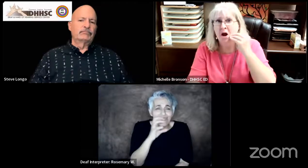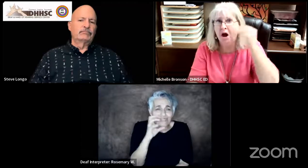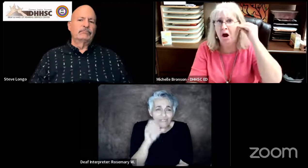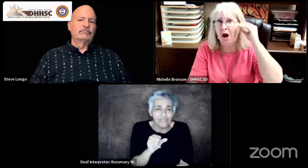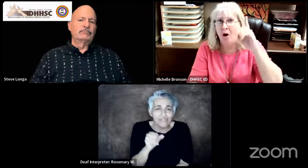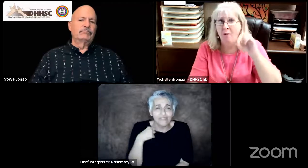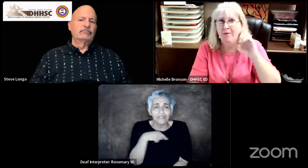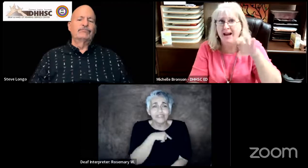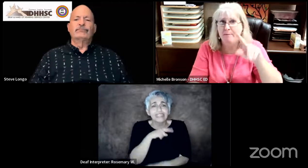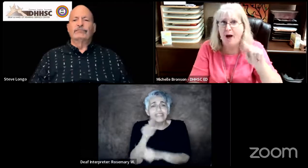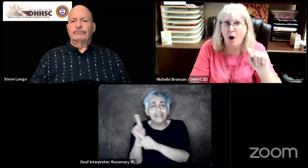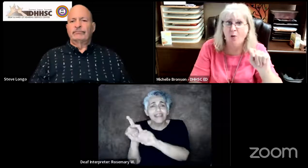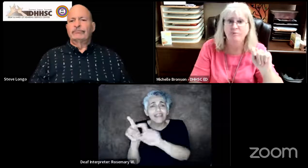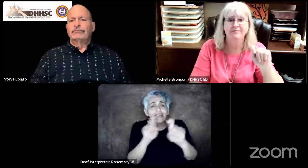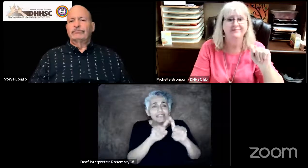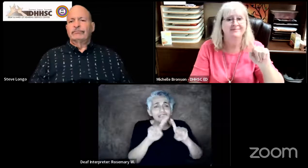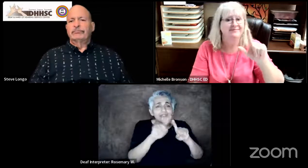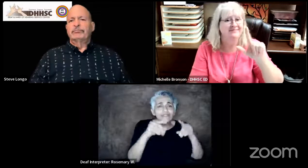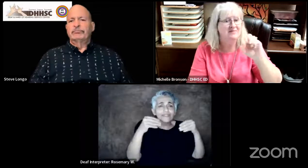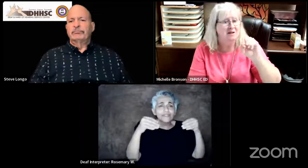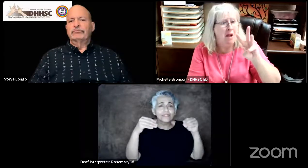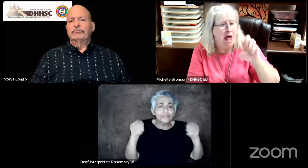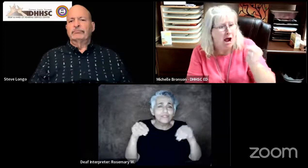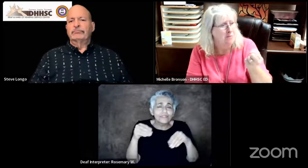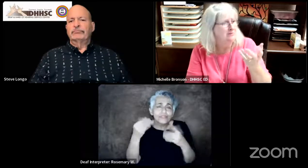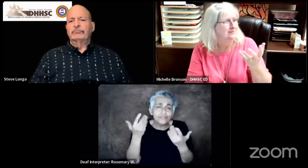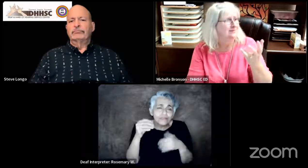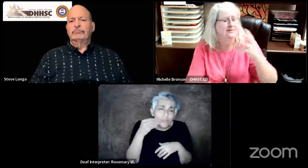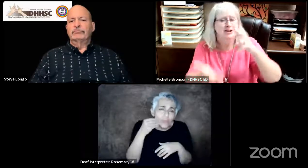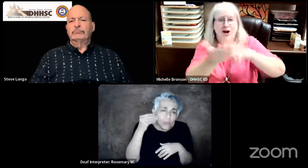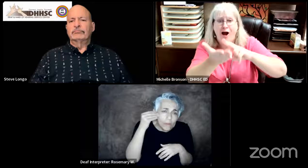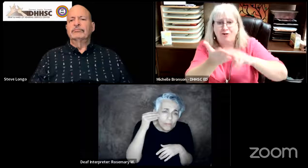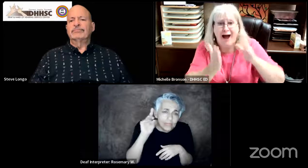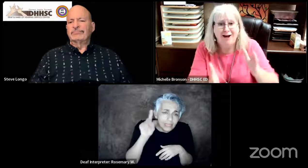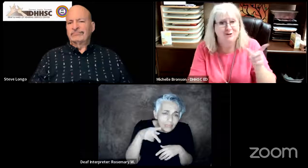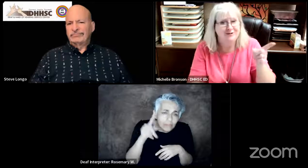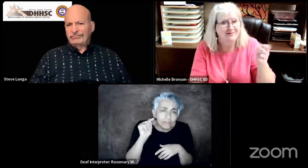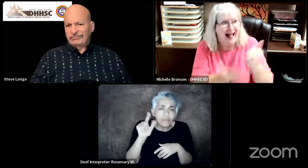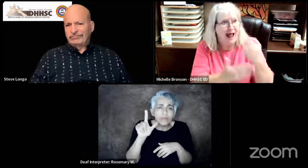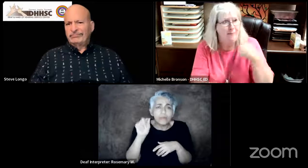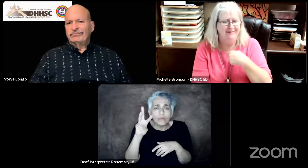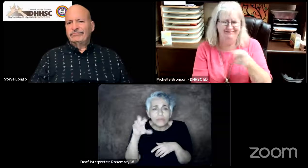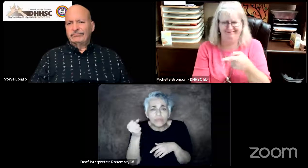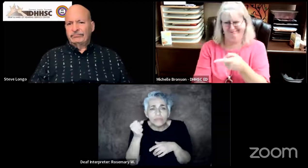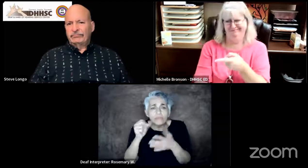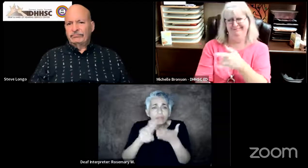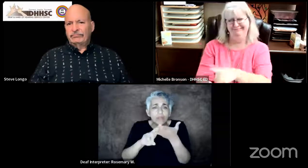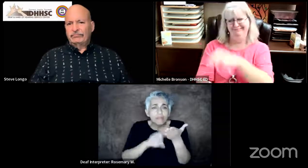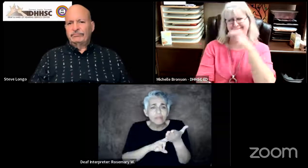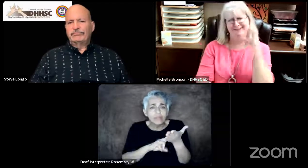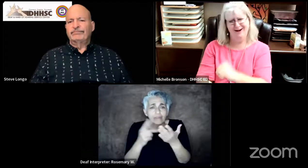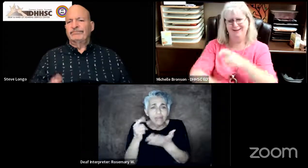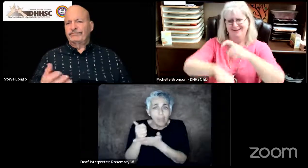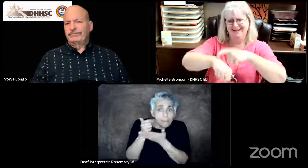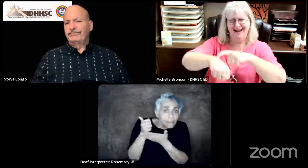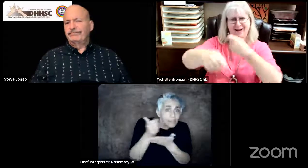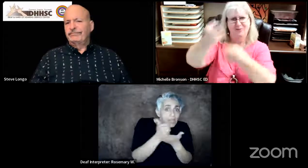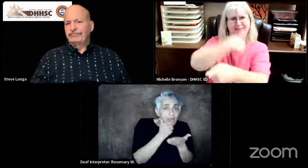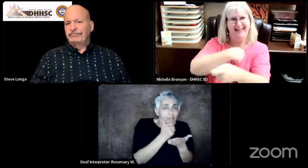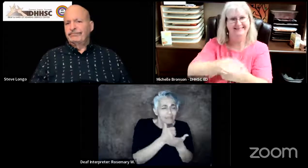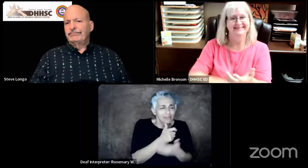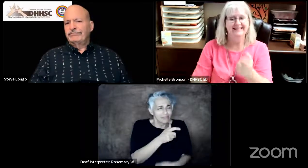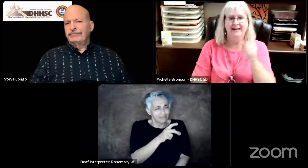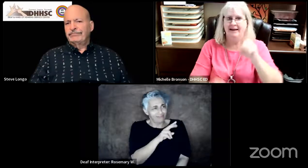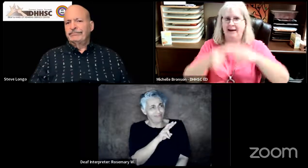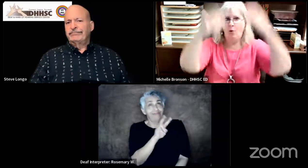so antiquated. We've gone to various stores like Home Depot, Lowe's. We've tried asking contractors to help us and they